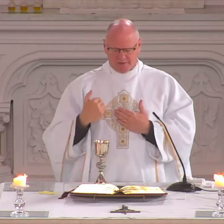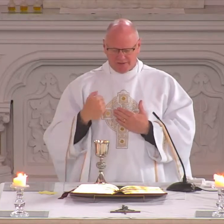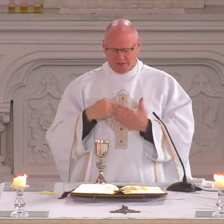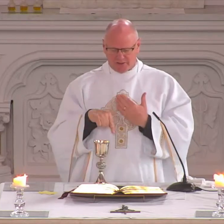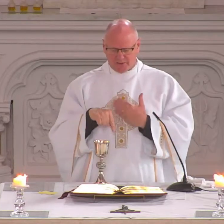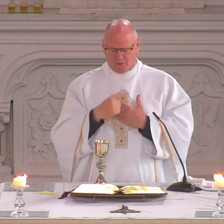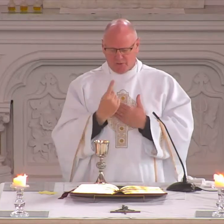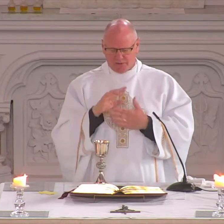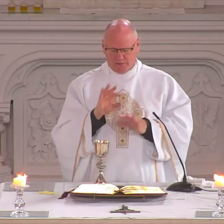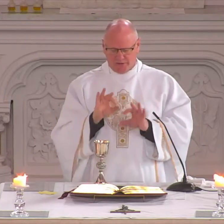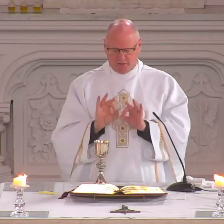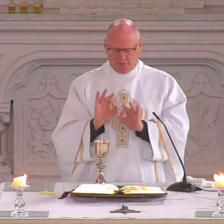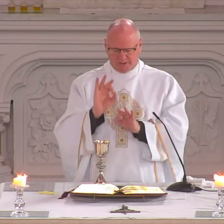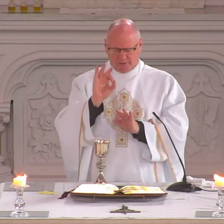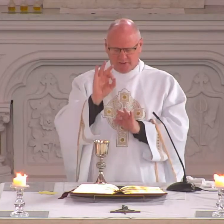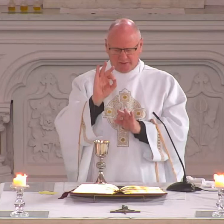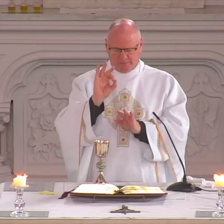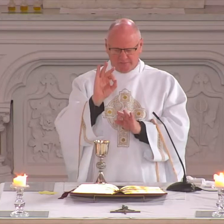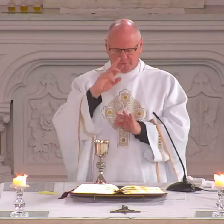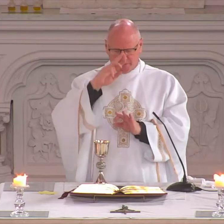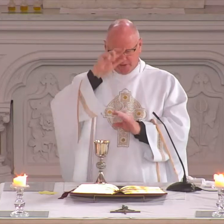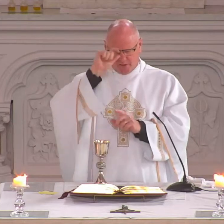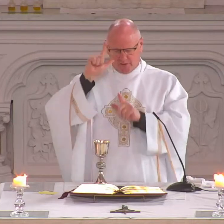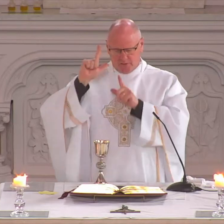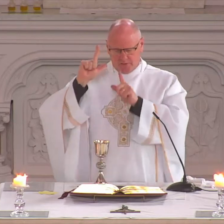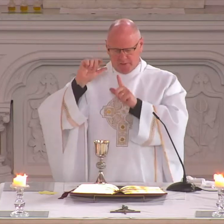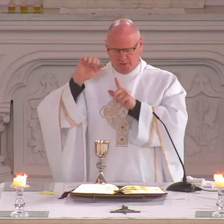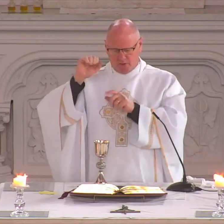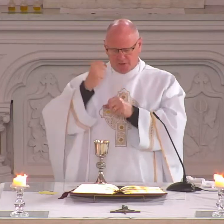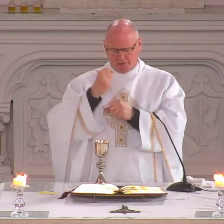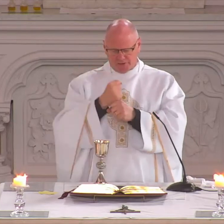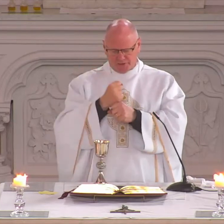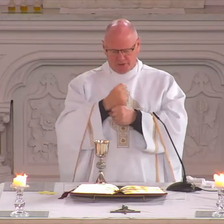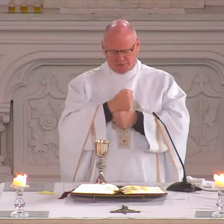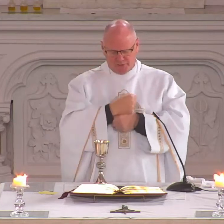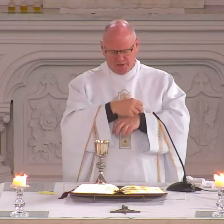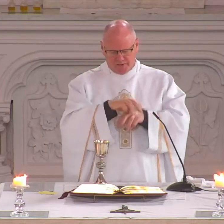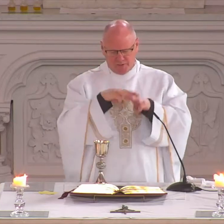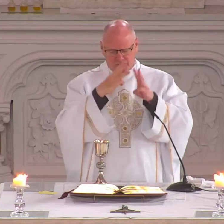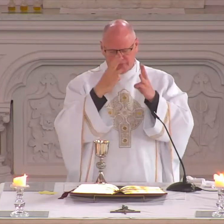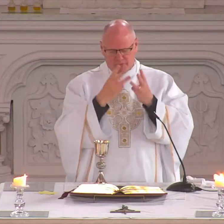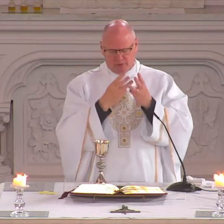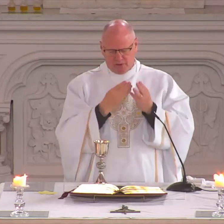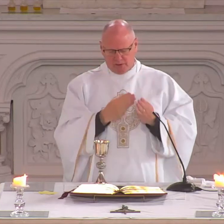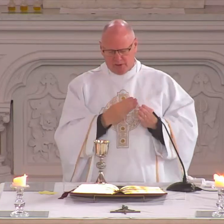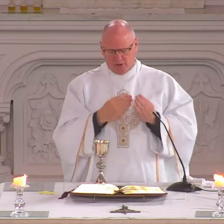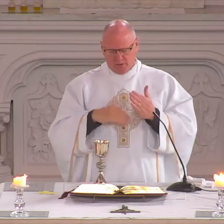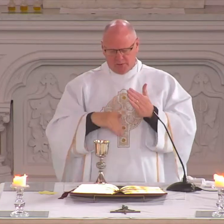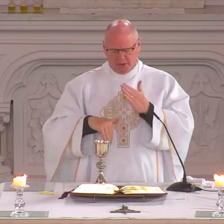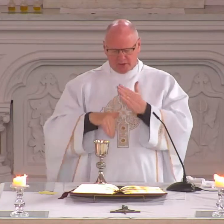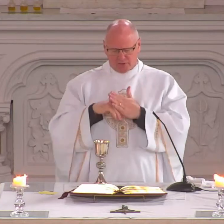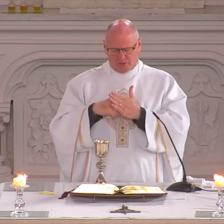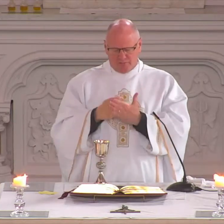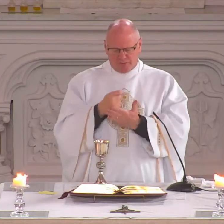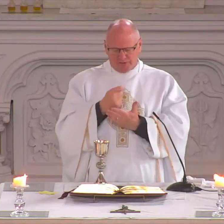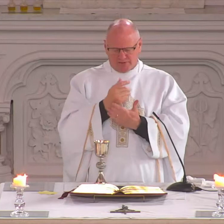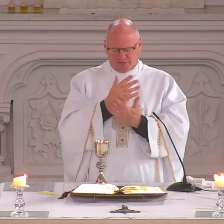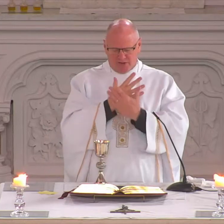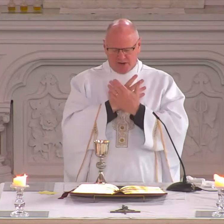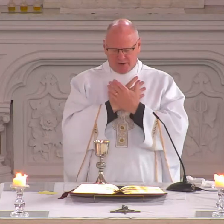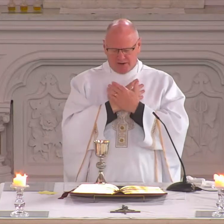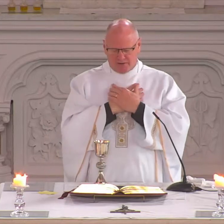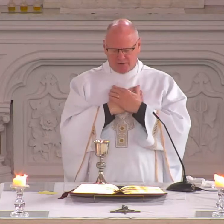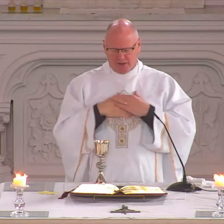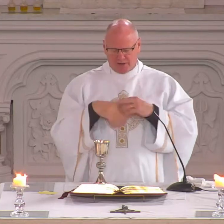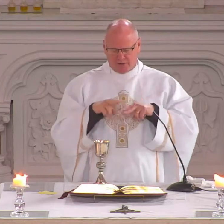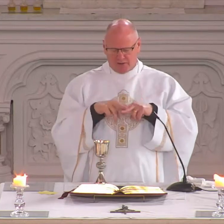gathered into one by the Holy Spirit. Remember, Lord, your church spread throughout the world. Bring her to the fullness of